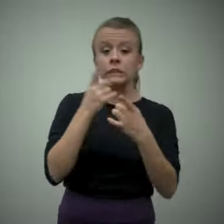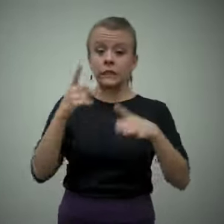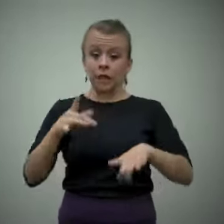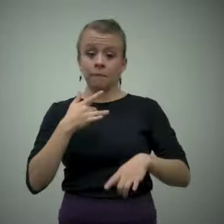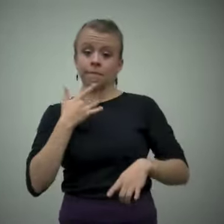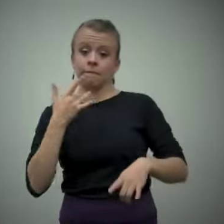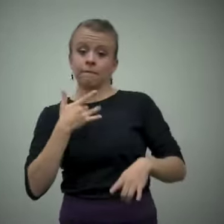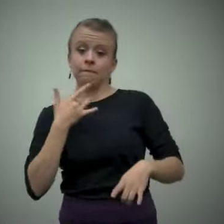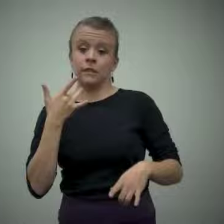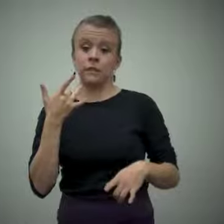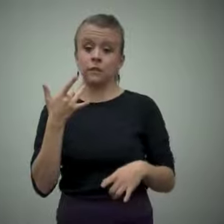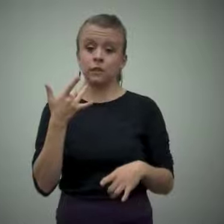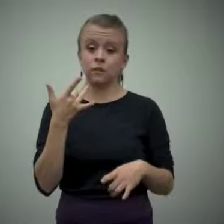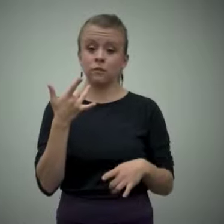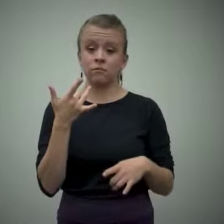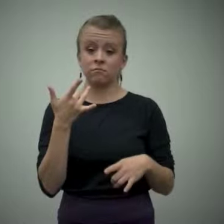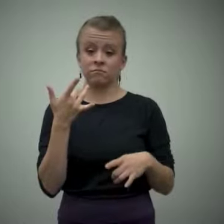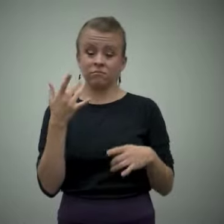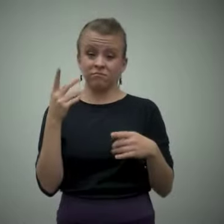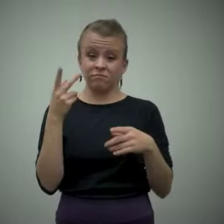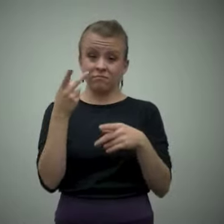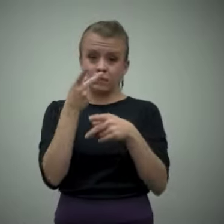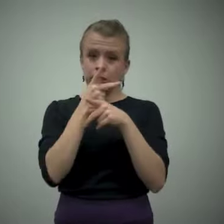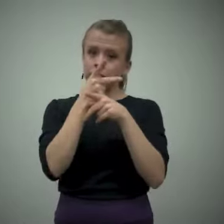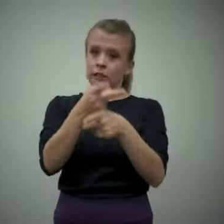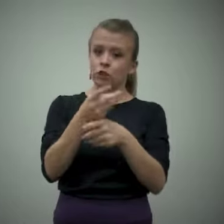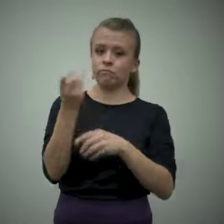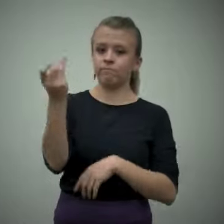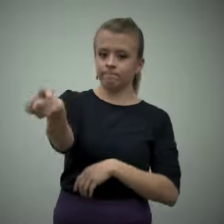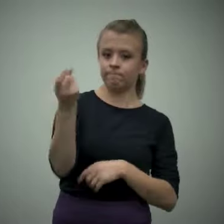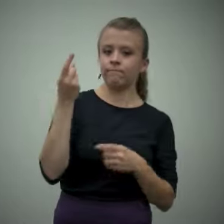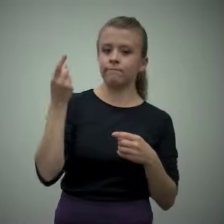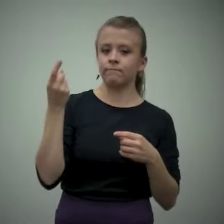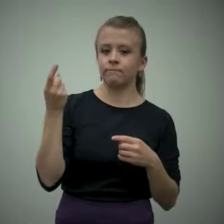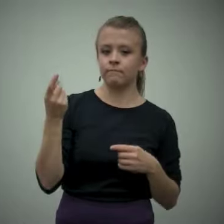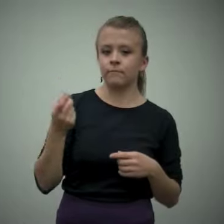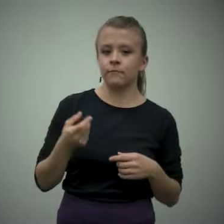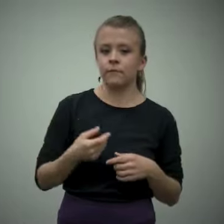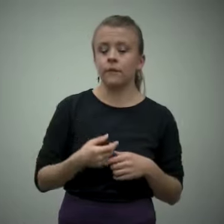With RSIs, this is difficult because they are invisible.